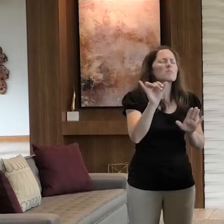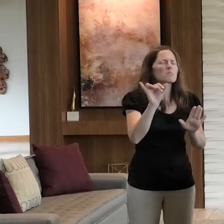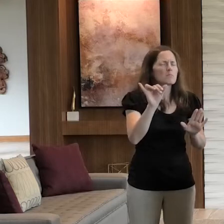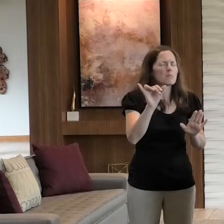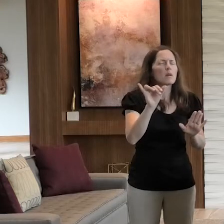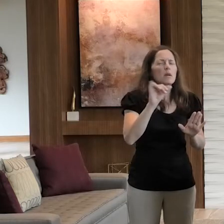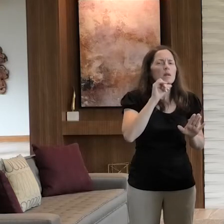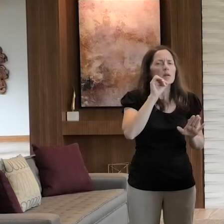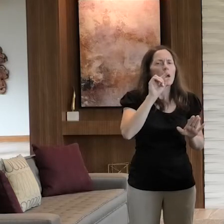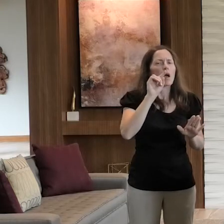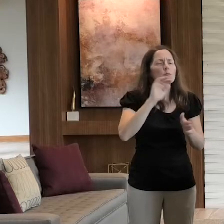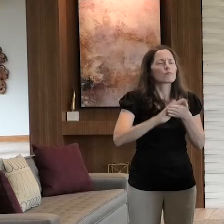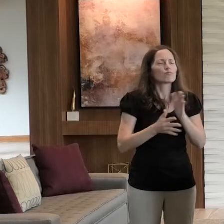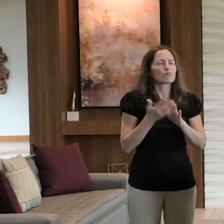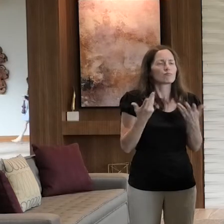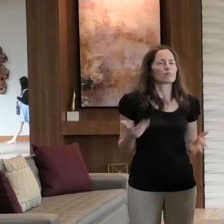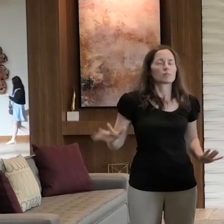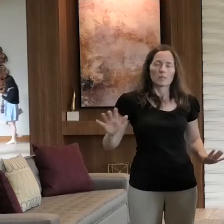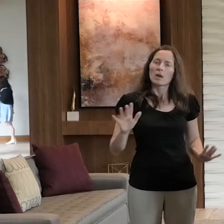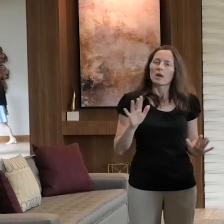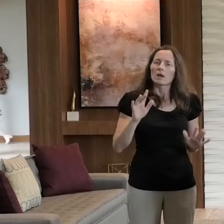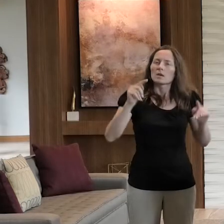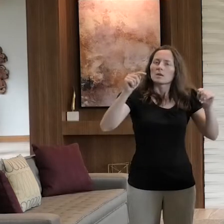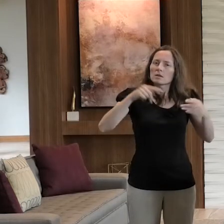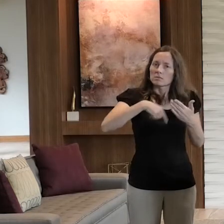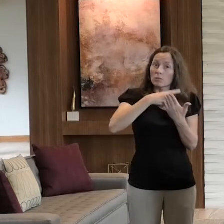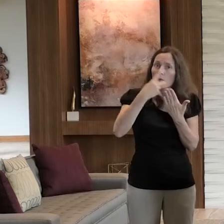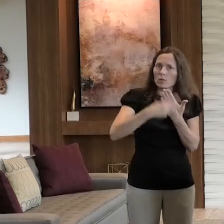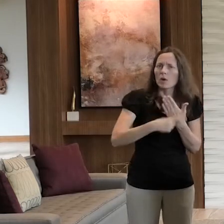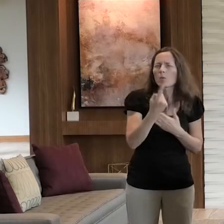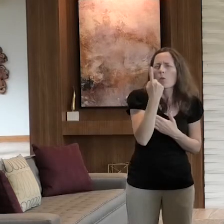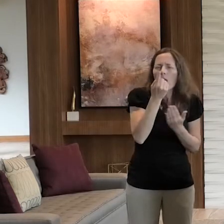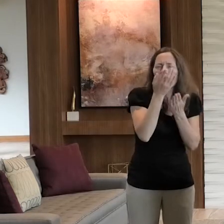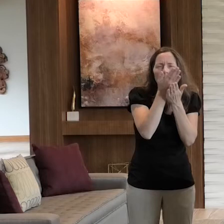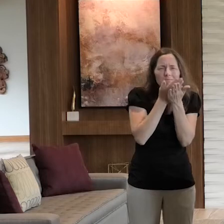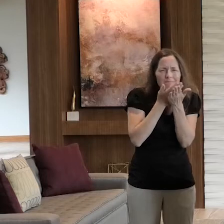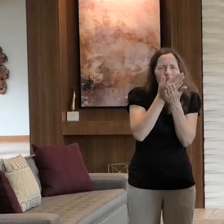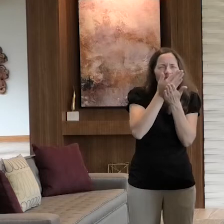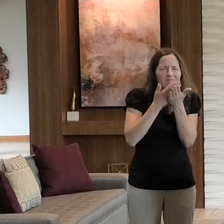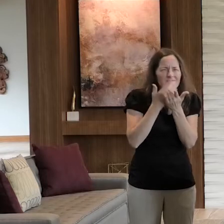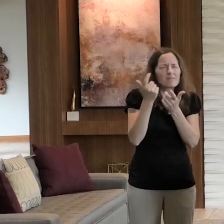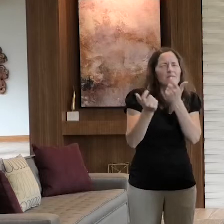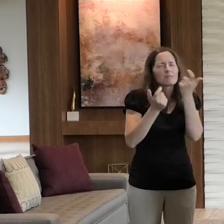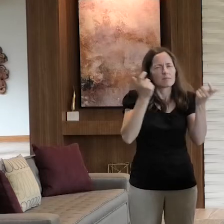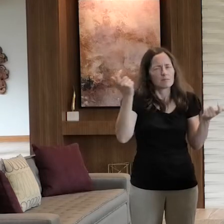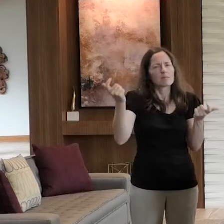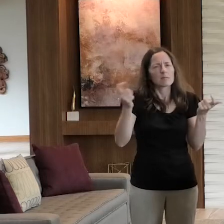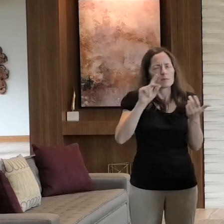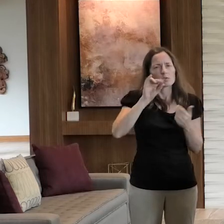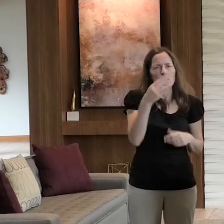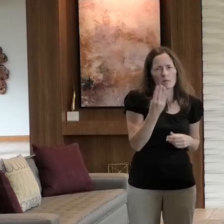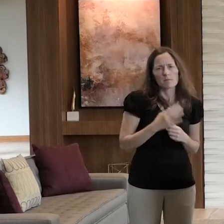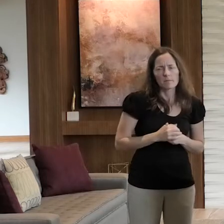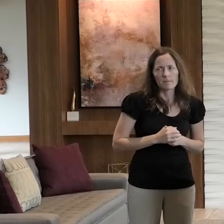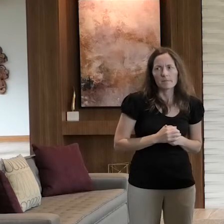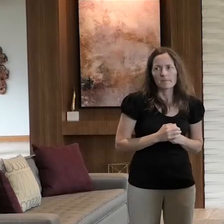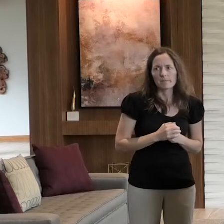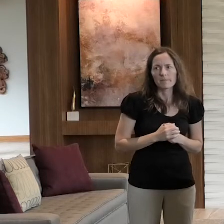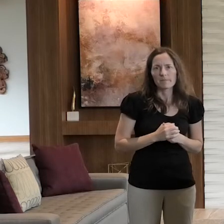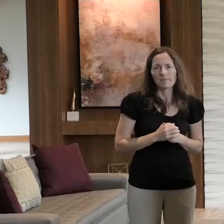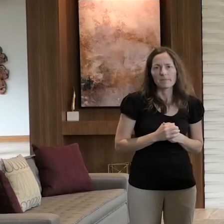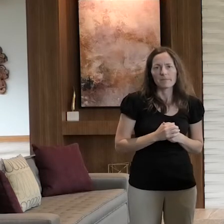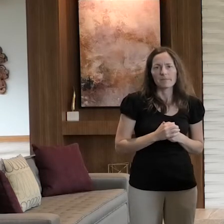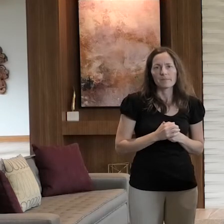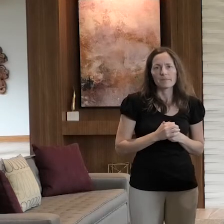a big puzzle. Okay, we have a lot of work ahead of us. So